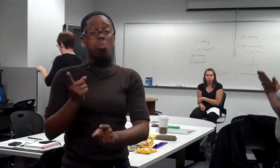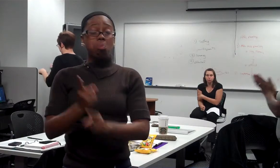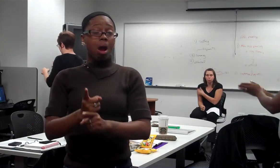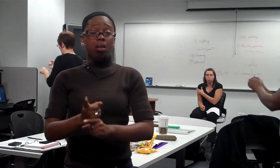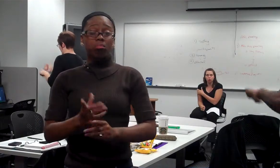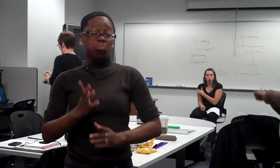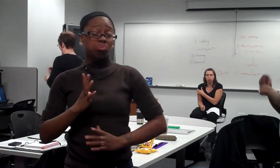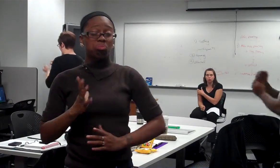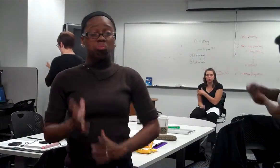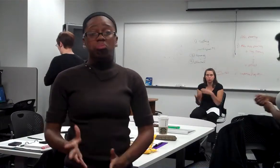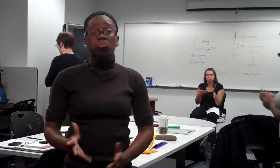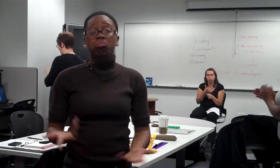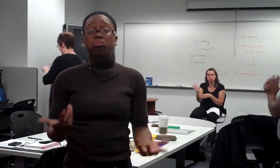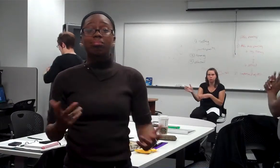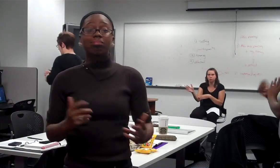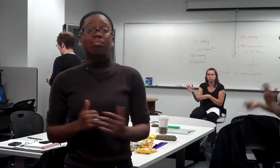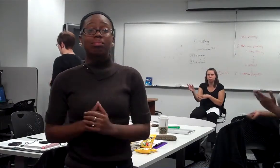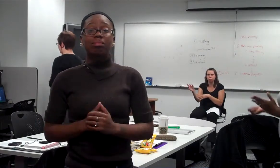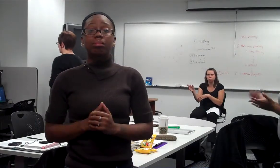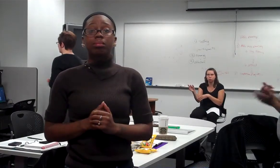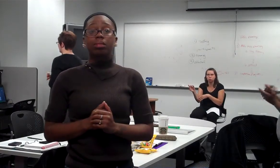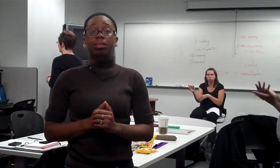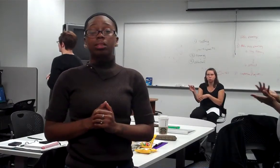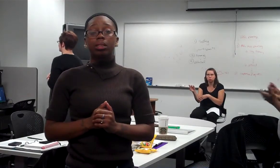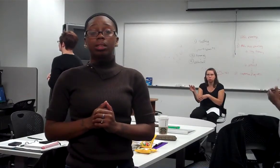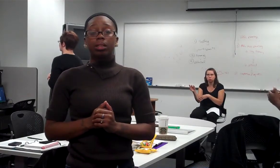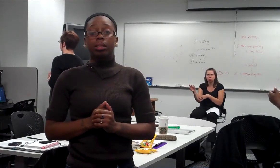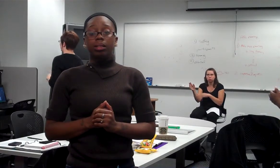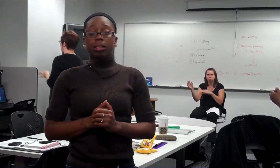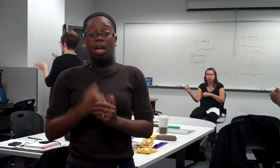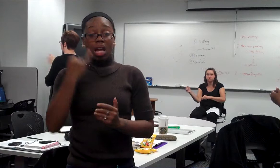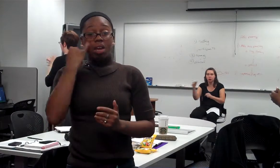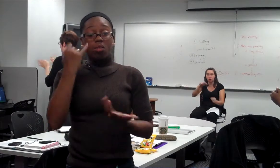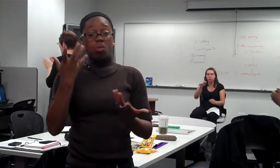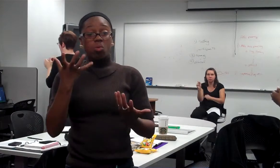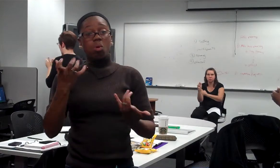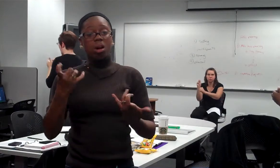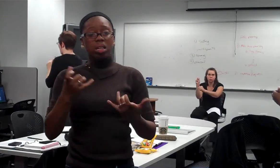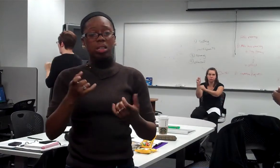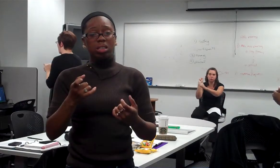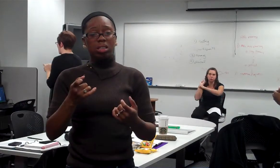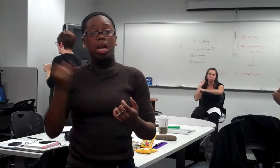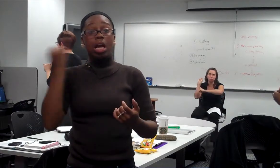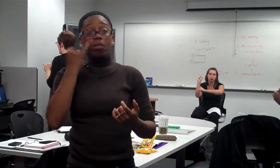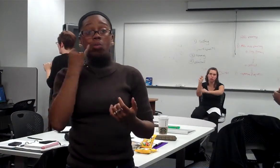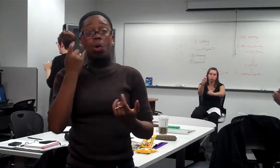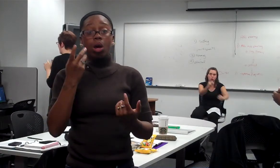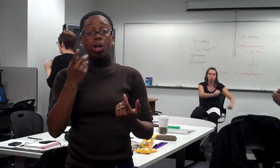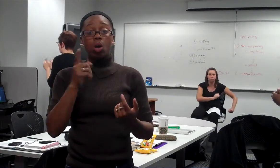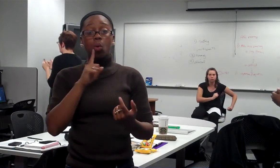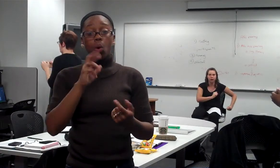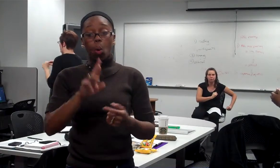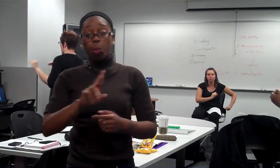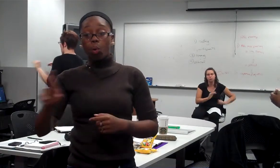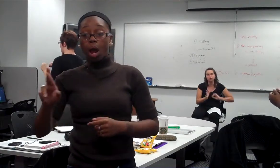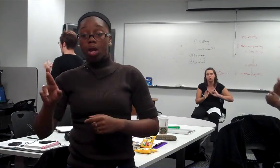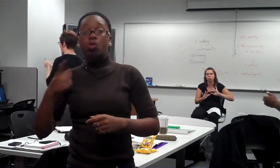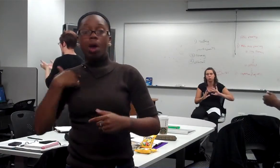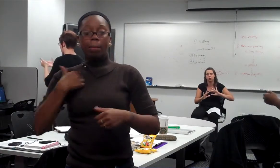If you want to turn the boat, it's kind of opposite. If you want to turn the boat right, you row on the left, and if you want to turn the